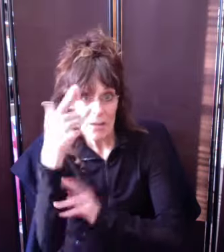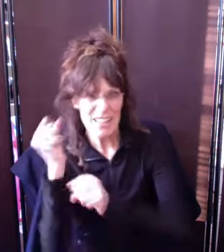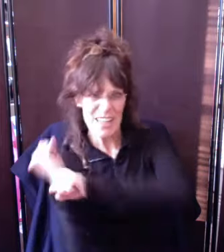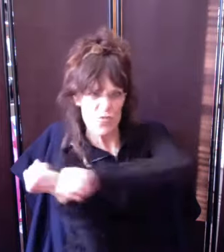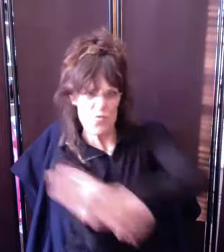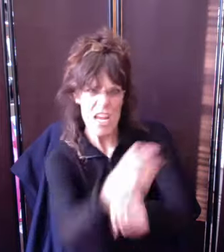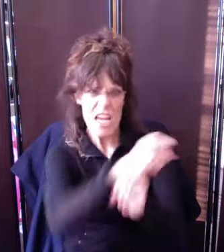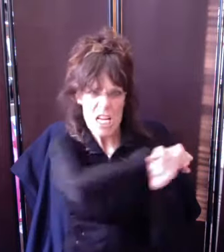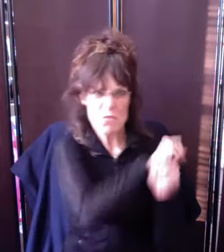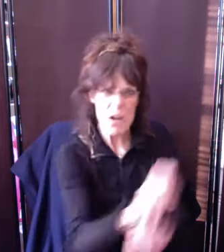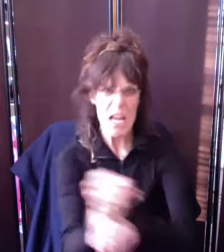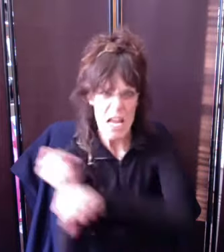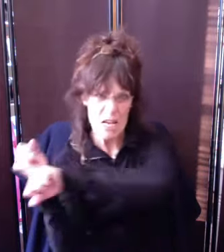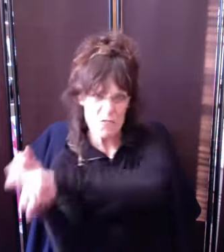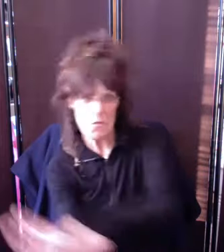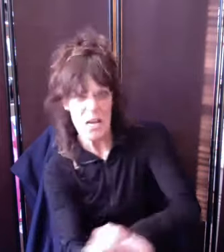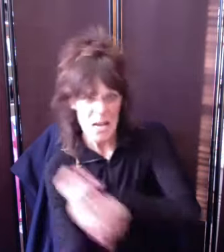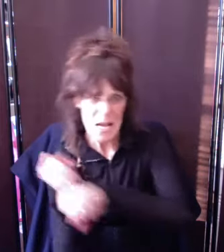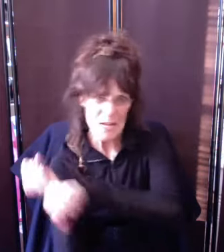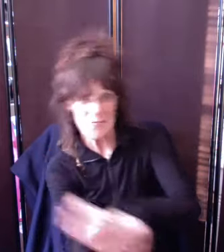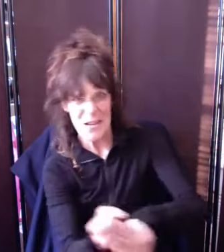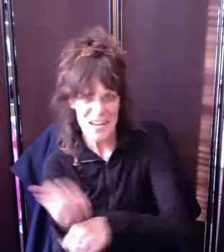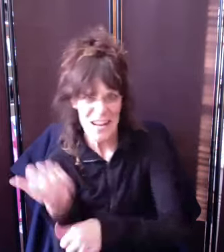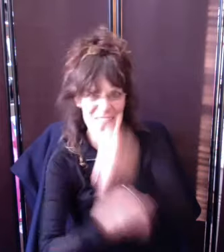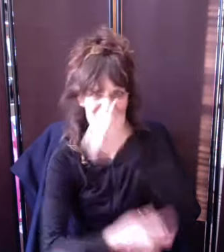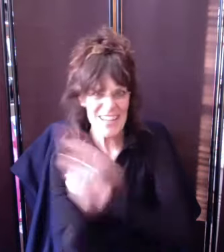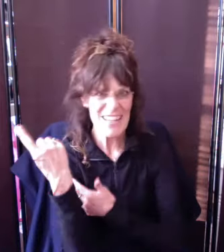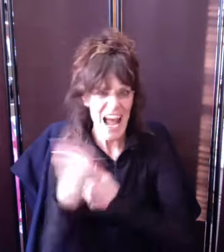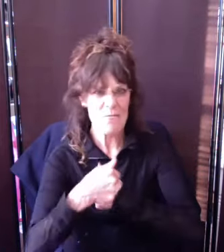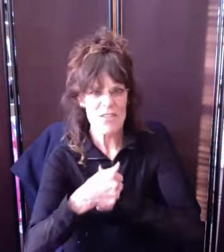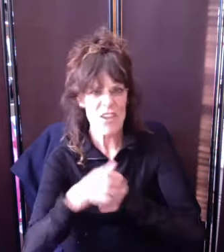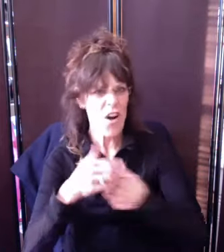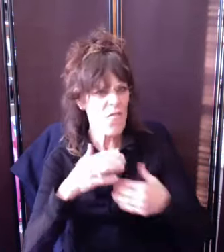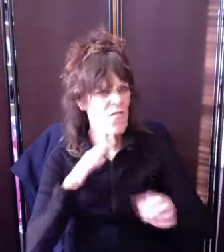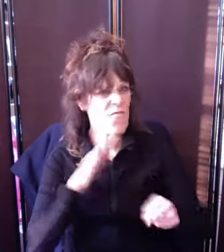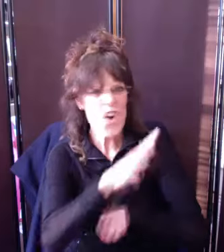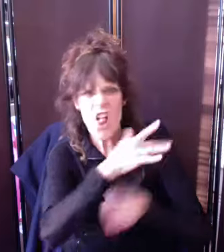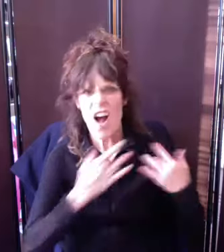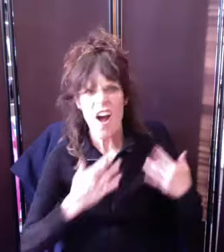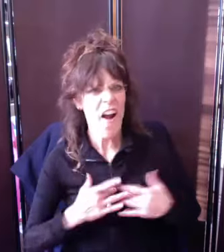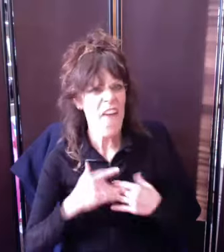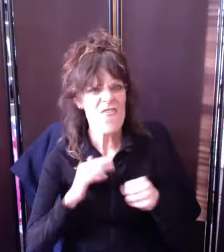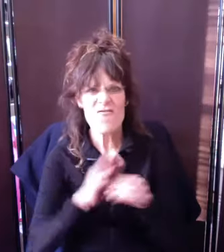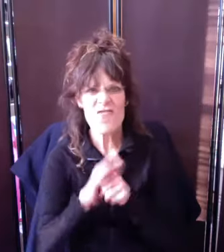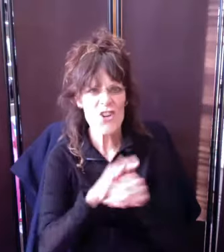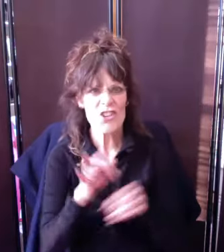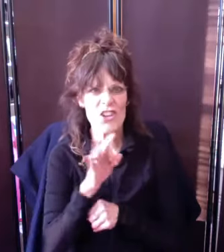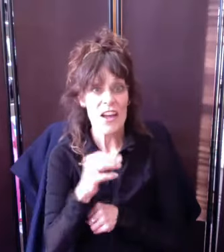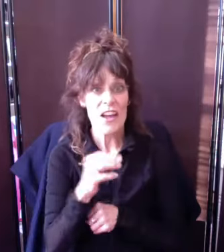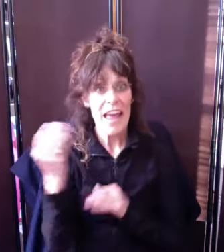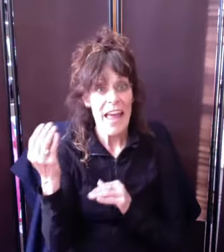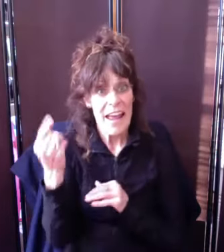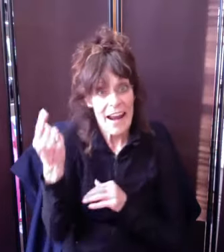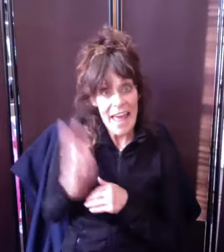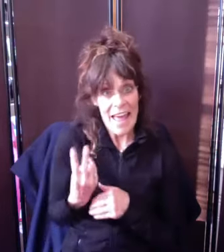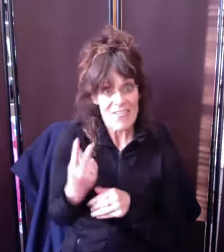every single time with their whole heart and their whole soul. And more than half the time, they hit air, not a ball.